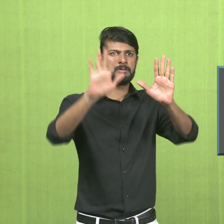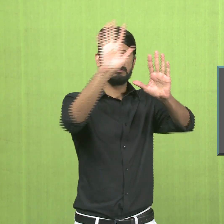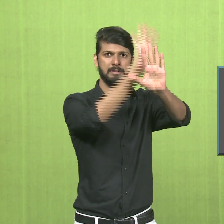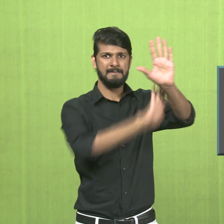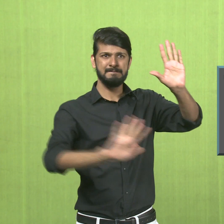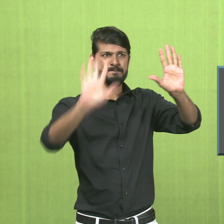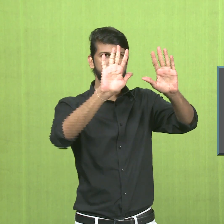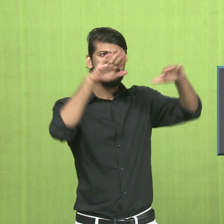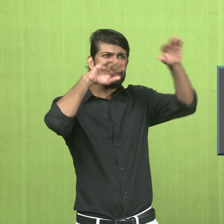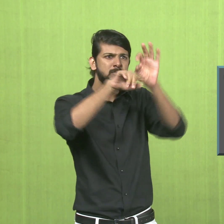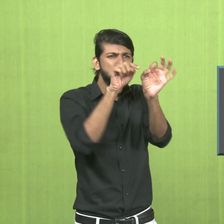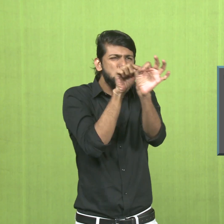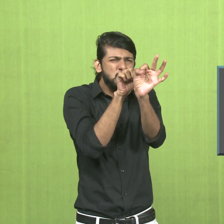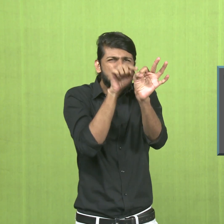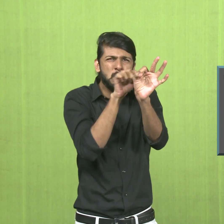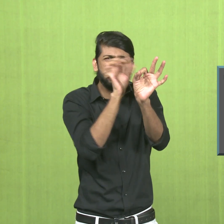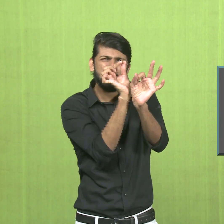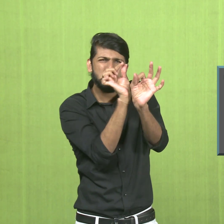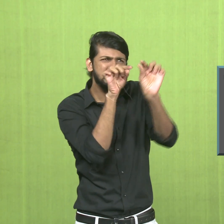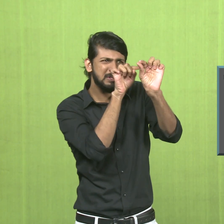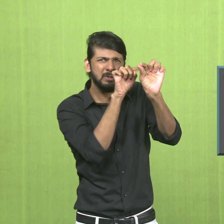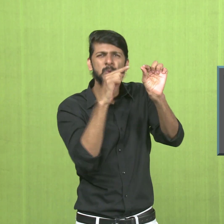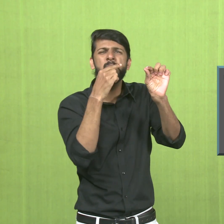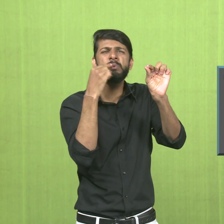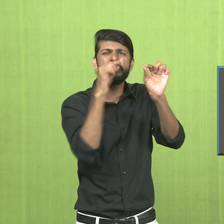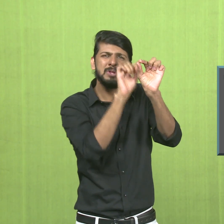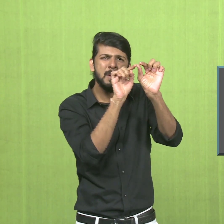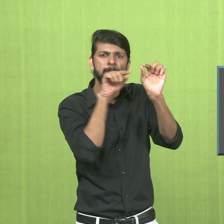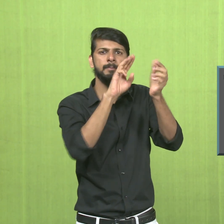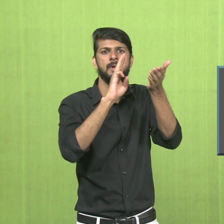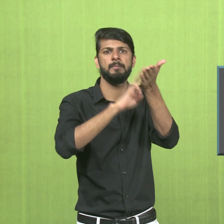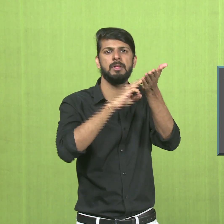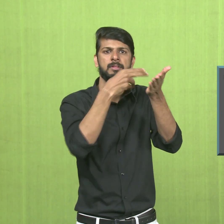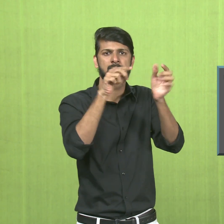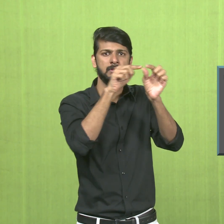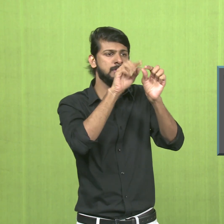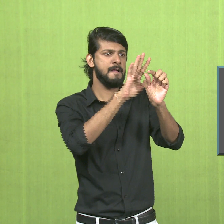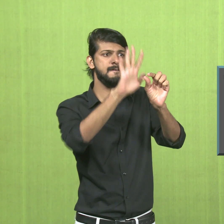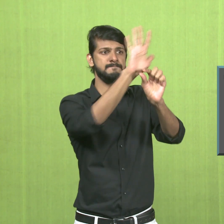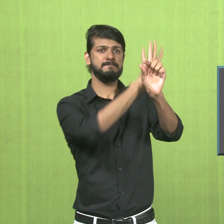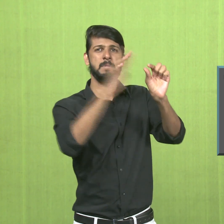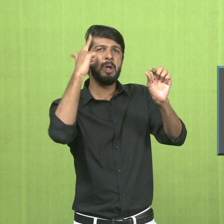is a place in Bihar. You would see the red dot in the map there, and the